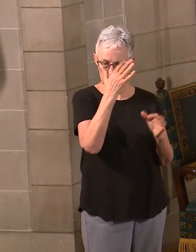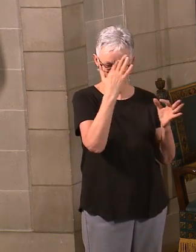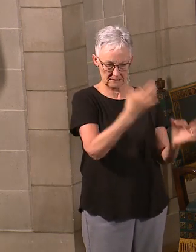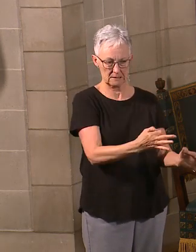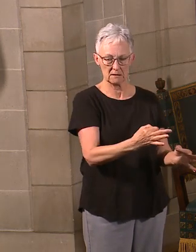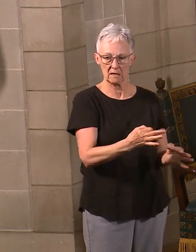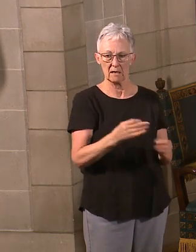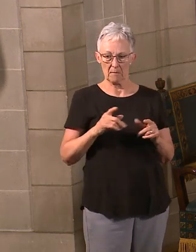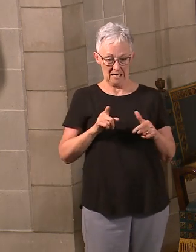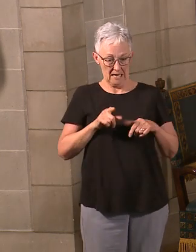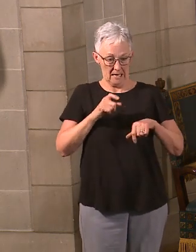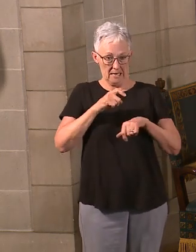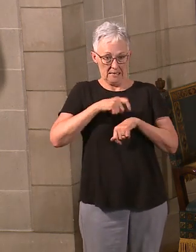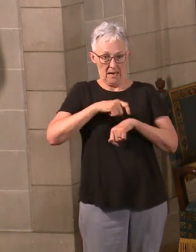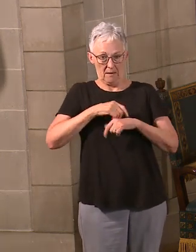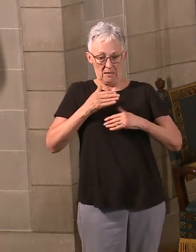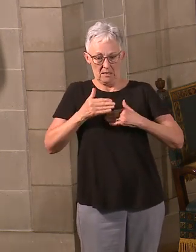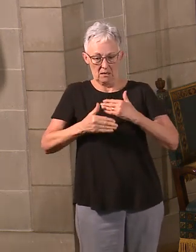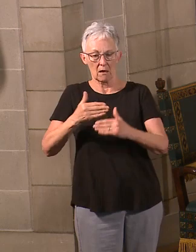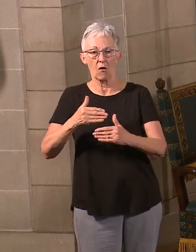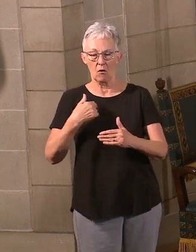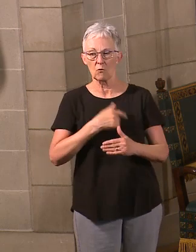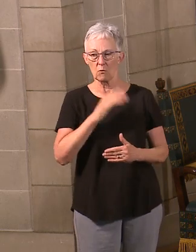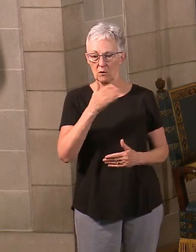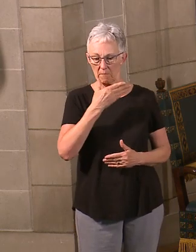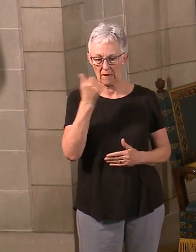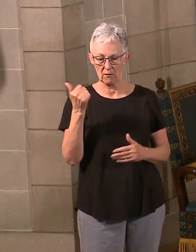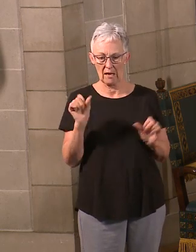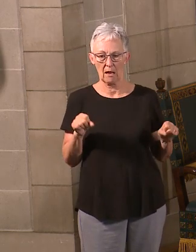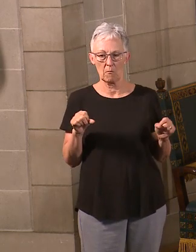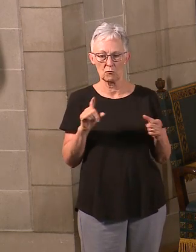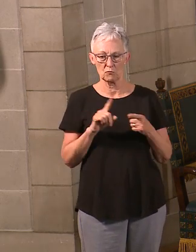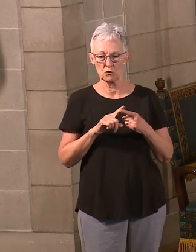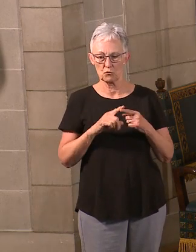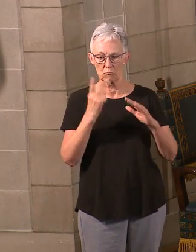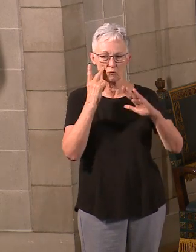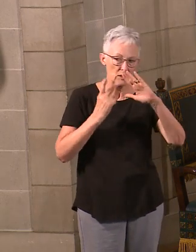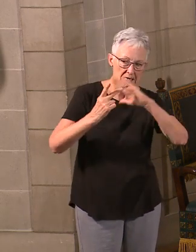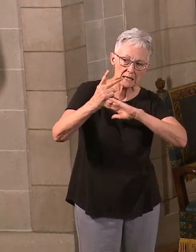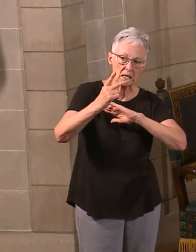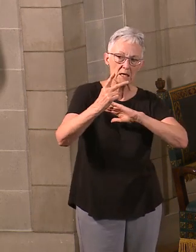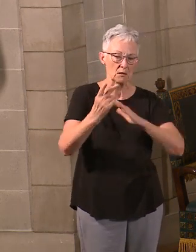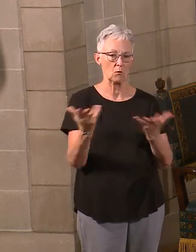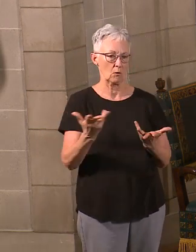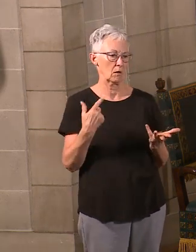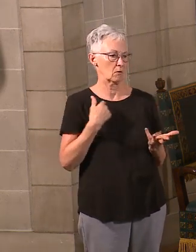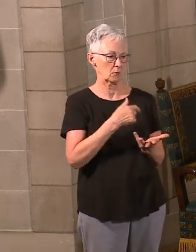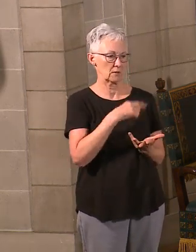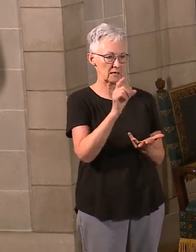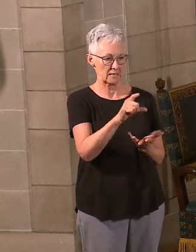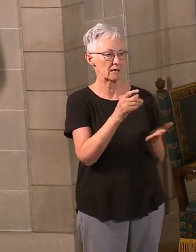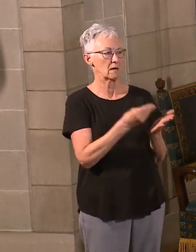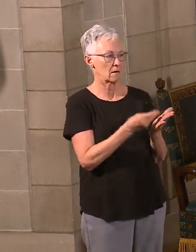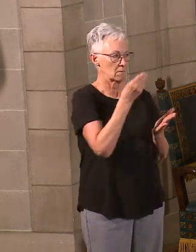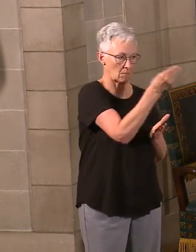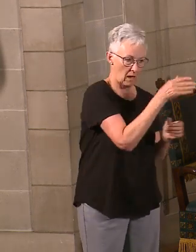idea. And that's why we are trying to, really get out there in the marketplace, purchase this, have our own supply here at the state so we can source folks from other